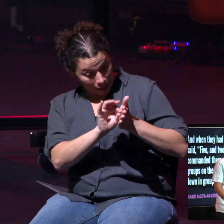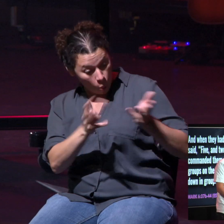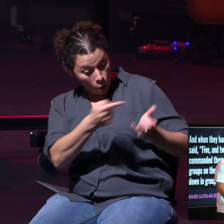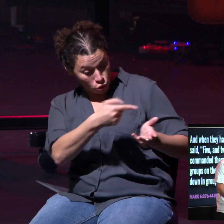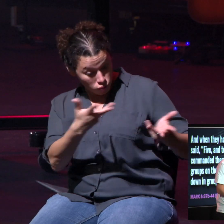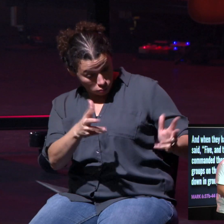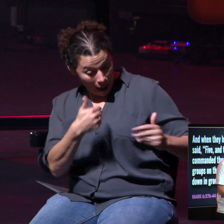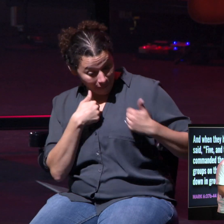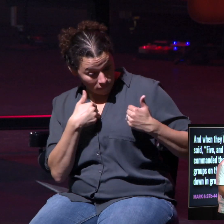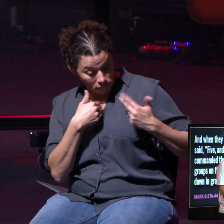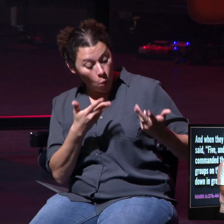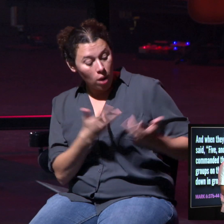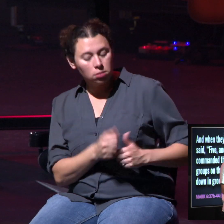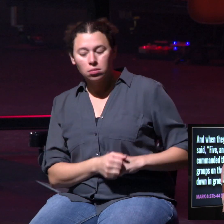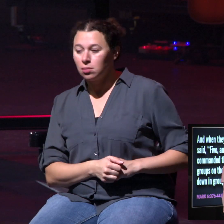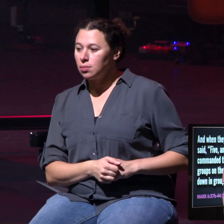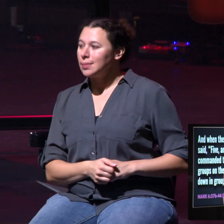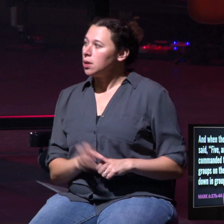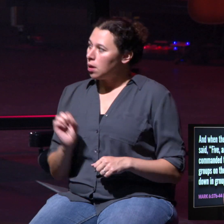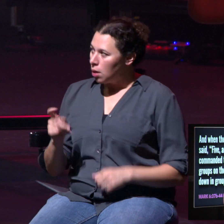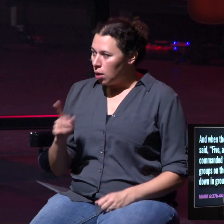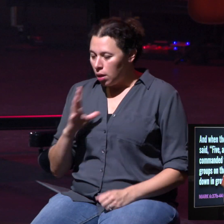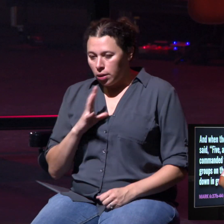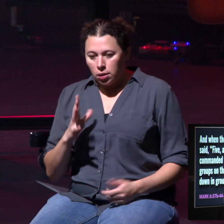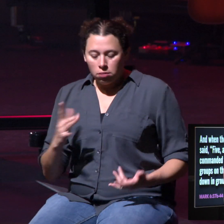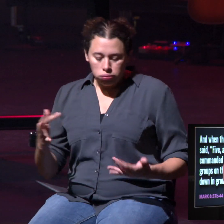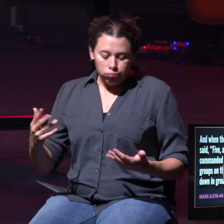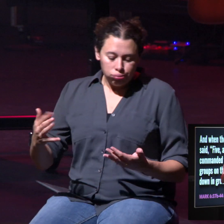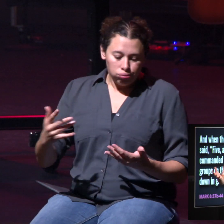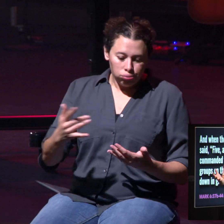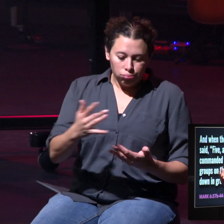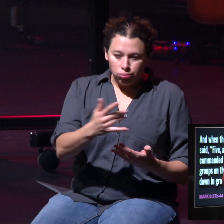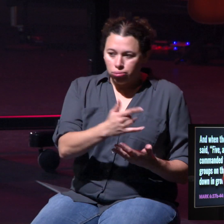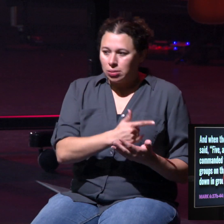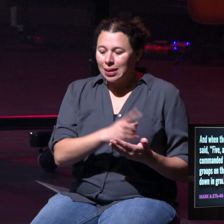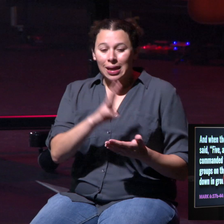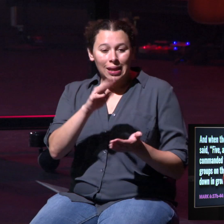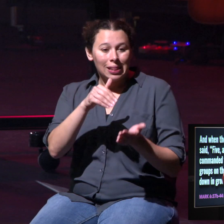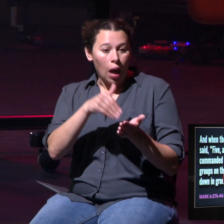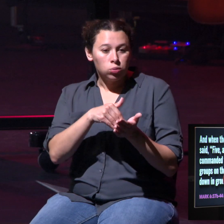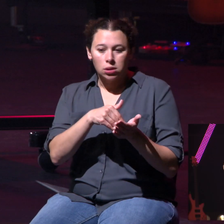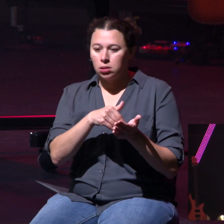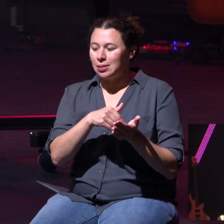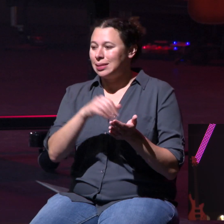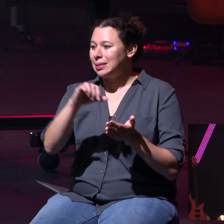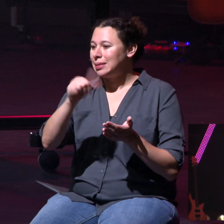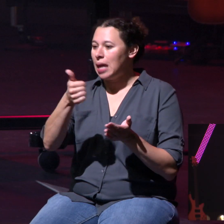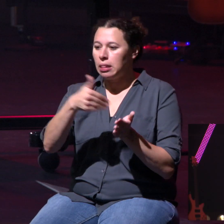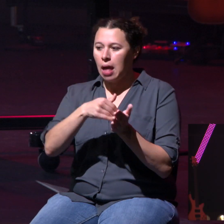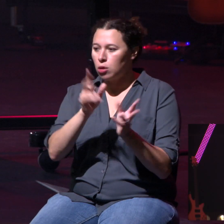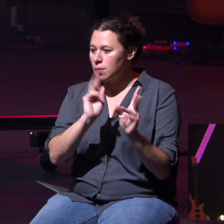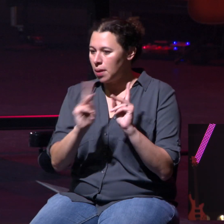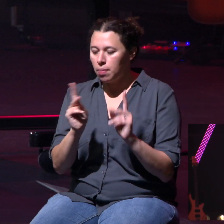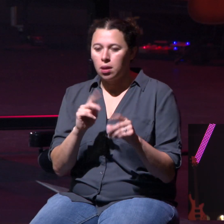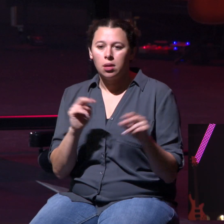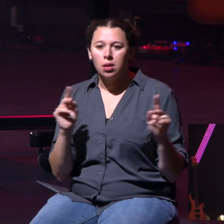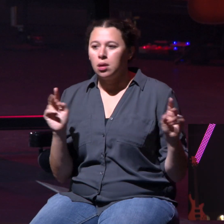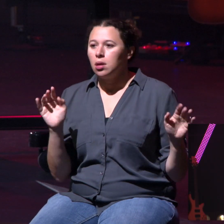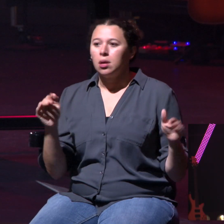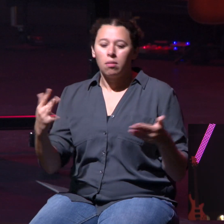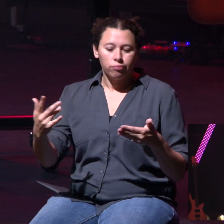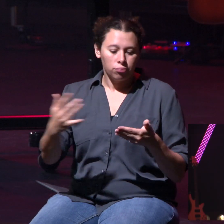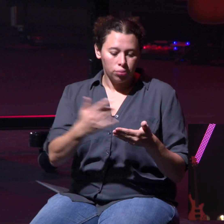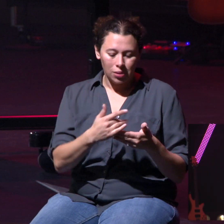look and they take inventory of what they have. They're seeing thousands, possibly over 10,000 people there, and they come back and this is what they